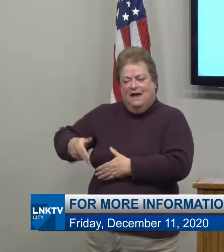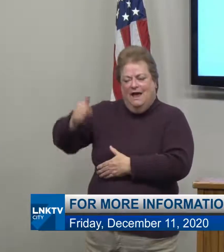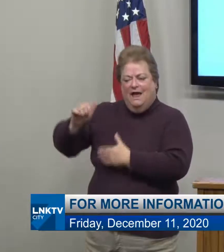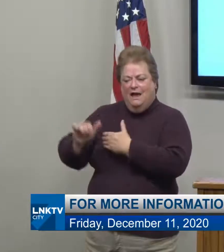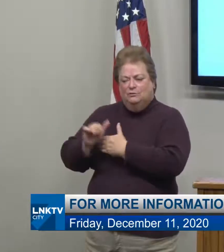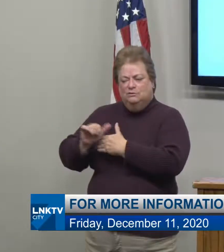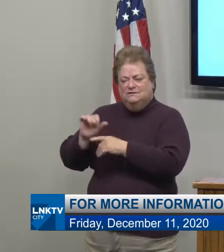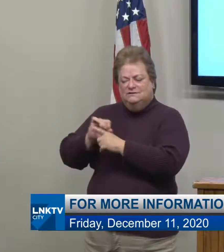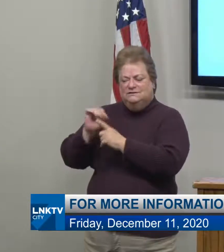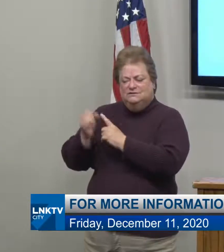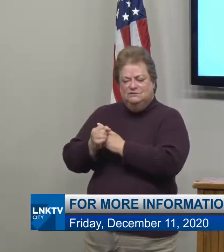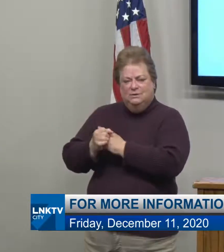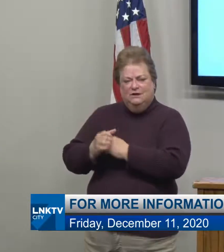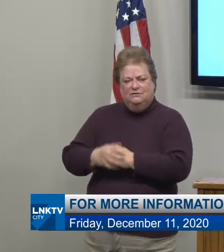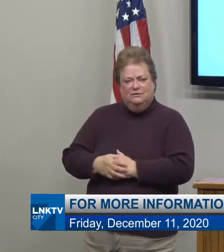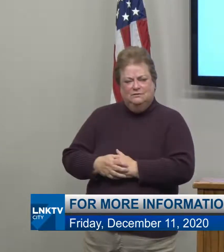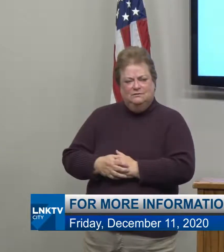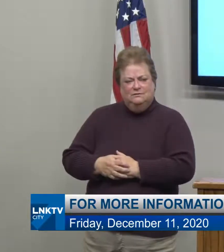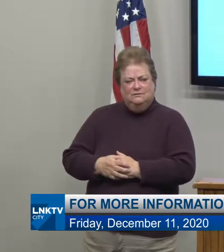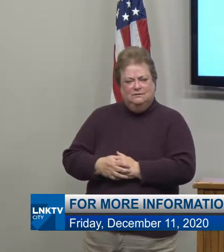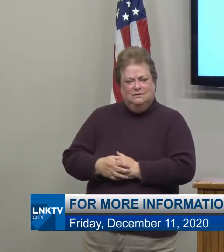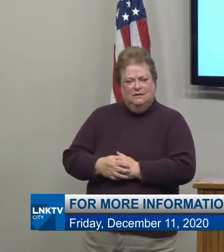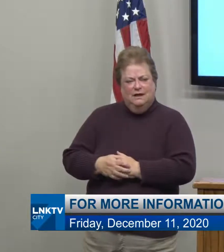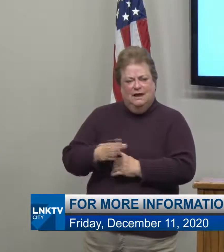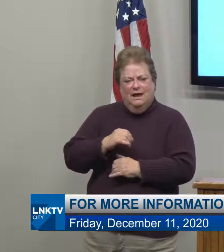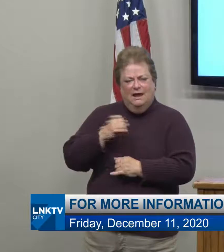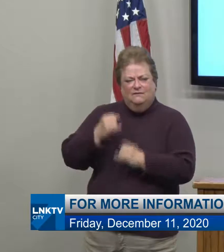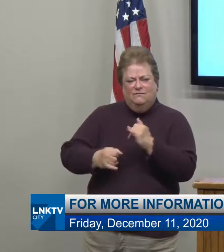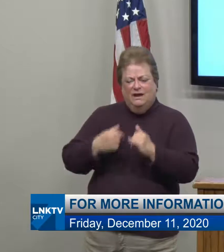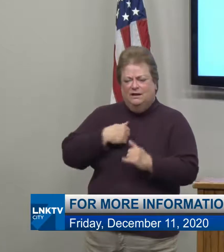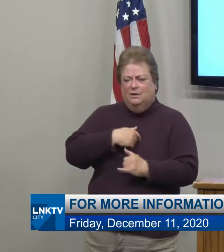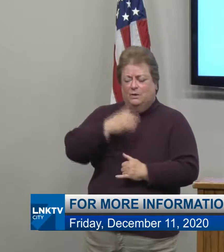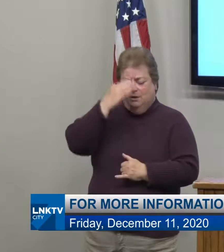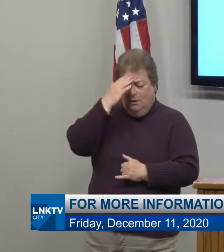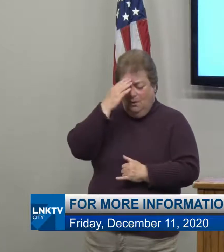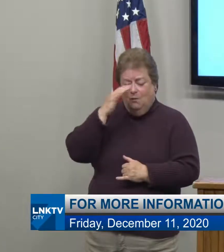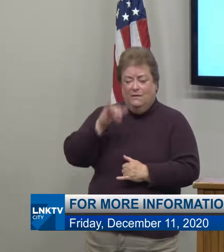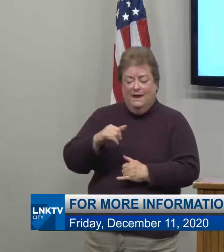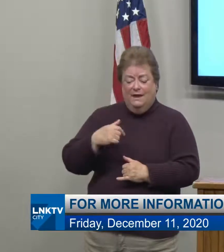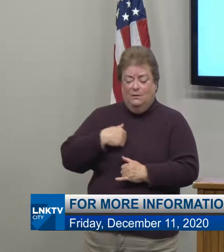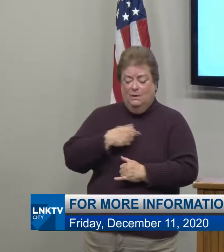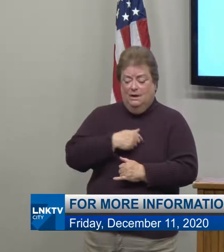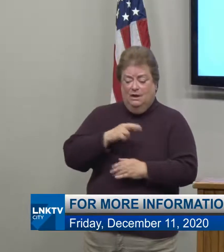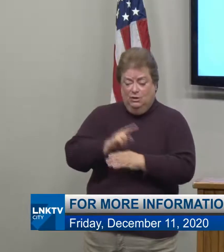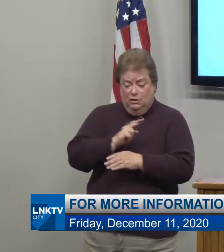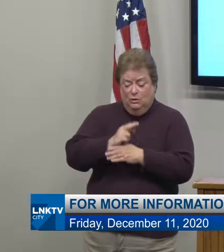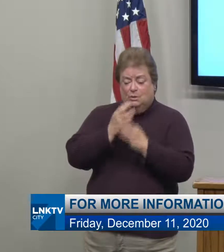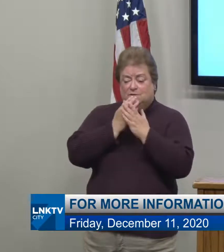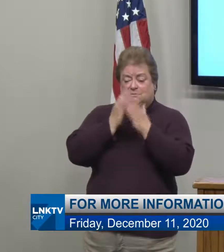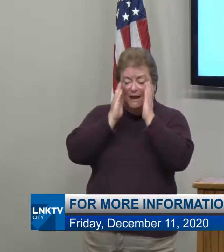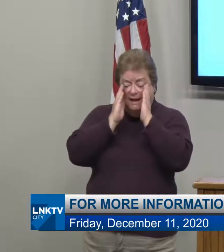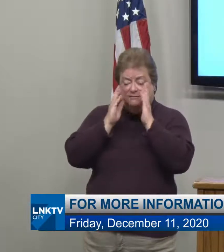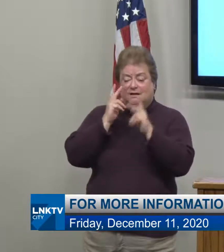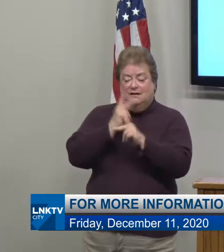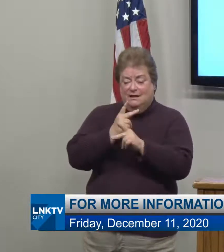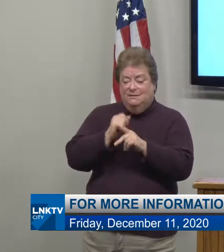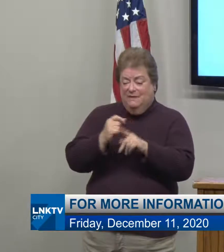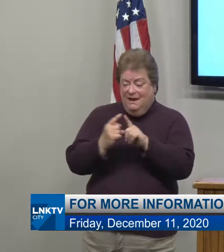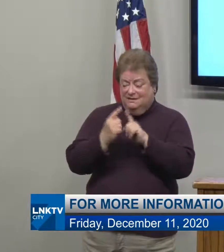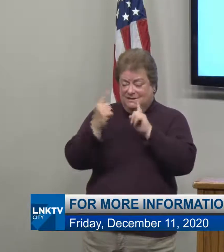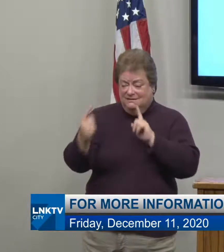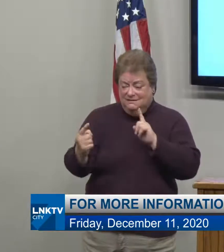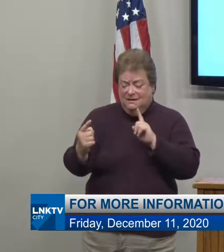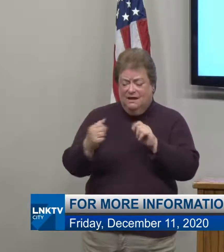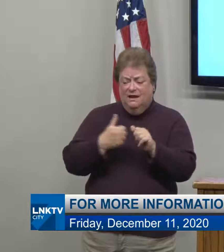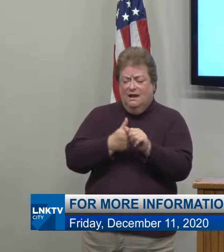situations. And then finally, we know that by wearing masks and by keeping distance and by avoiding